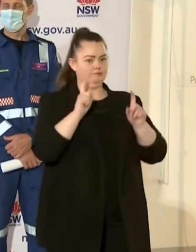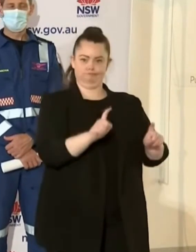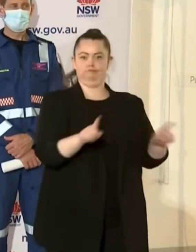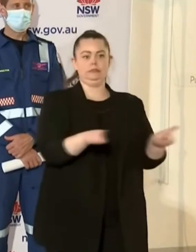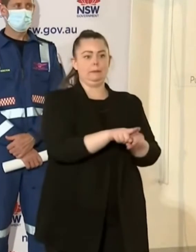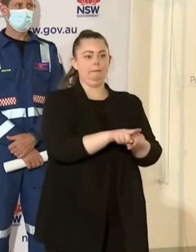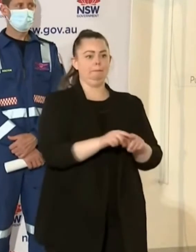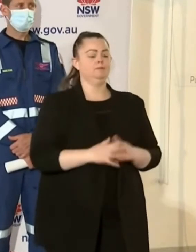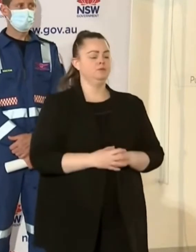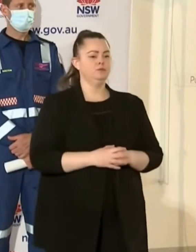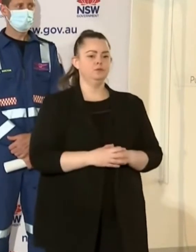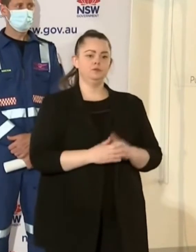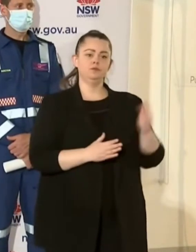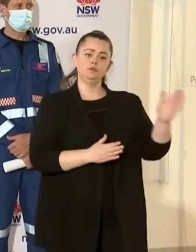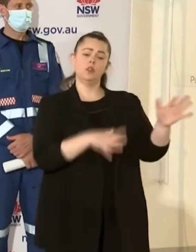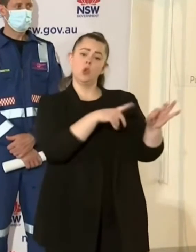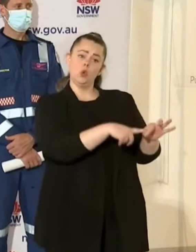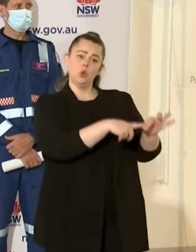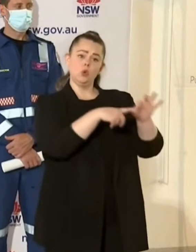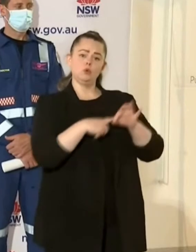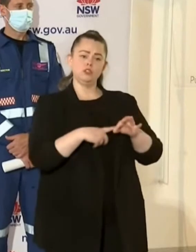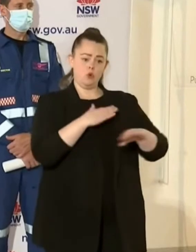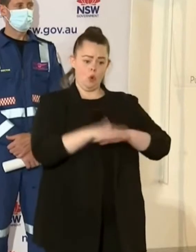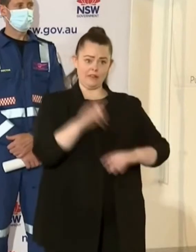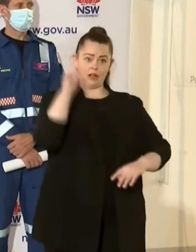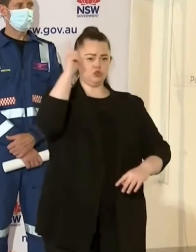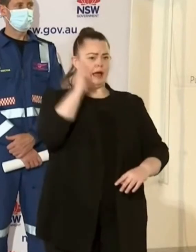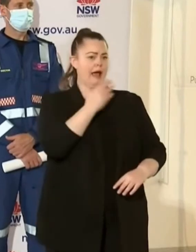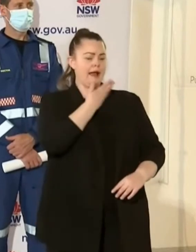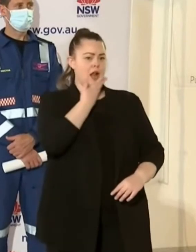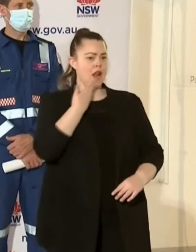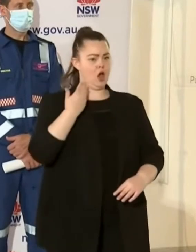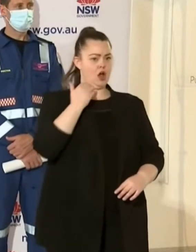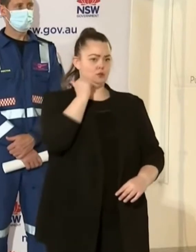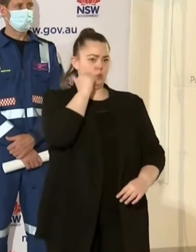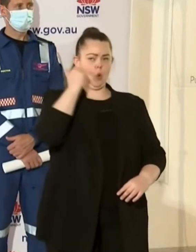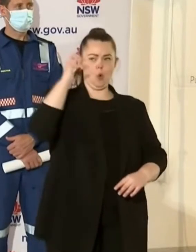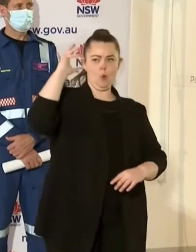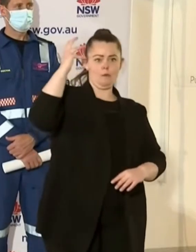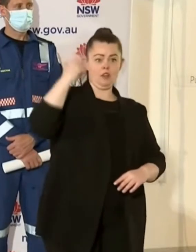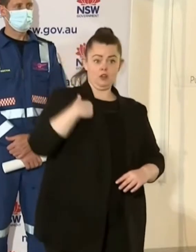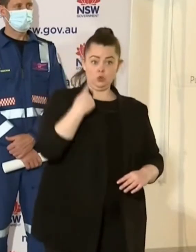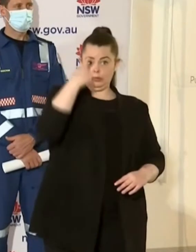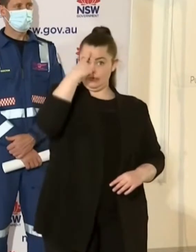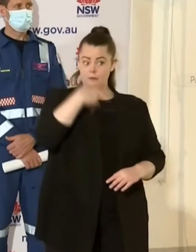warm weather, would you expect to see an increased police presence in some of those major beaches, Bronte,